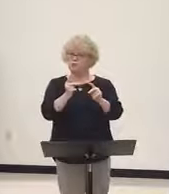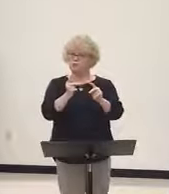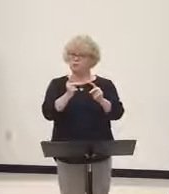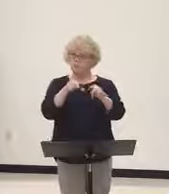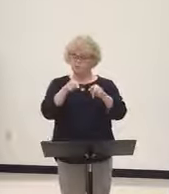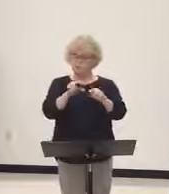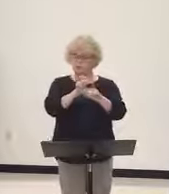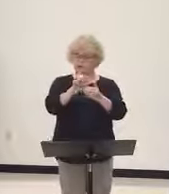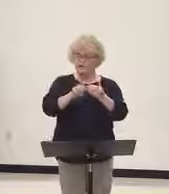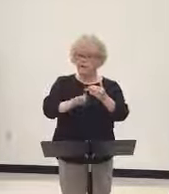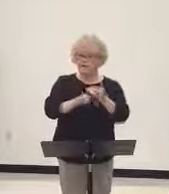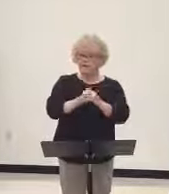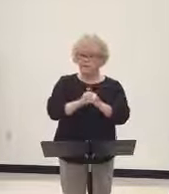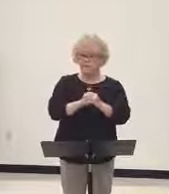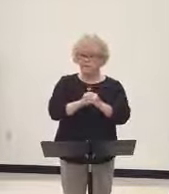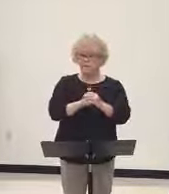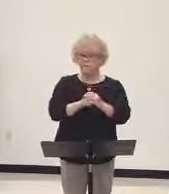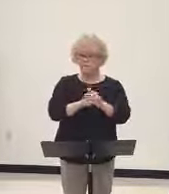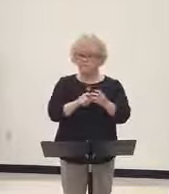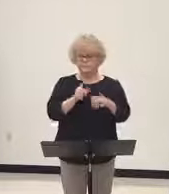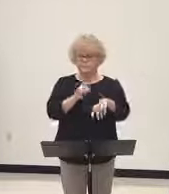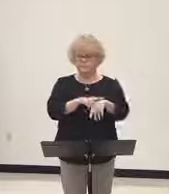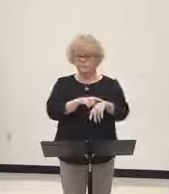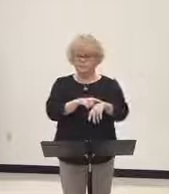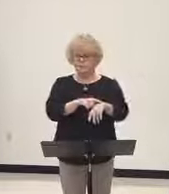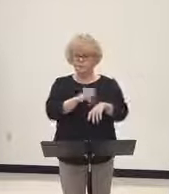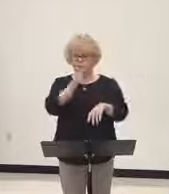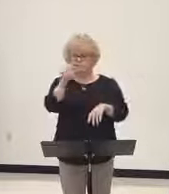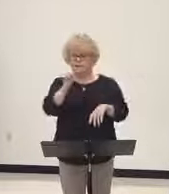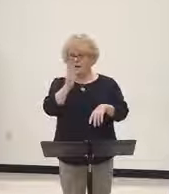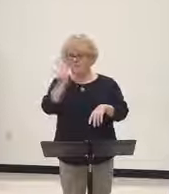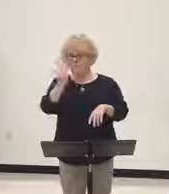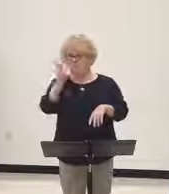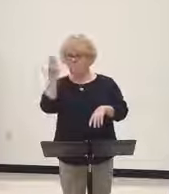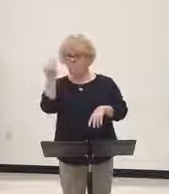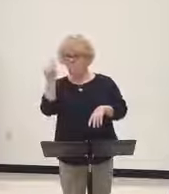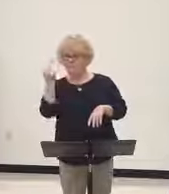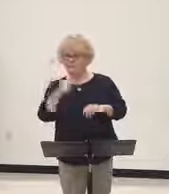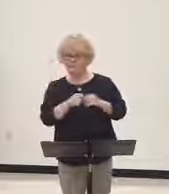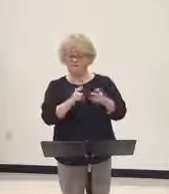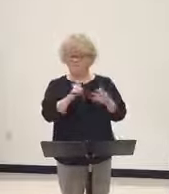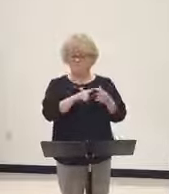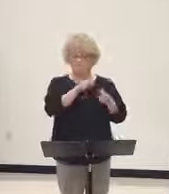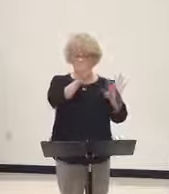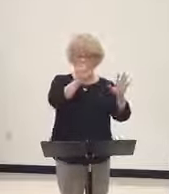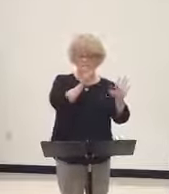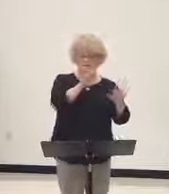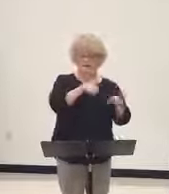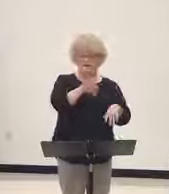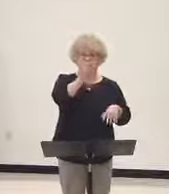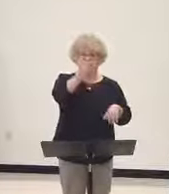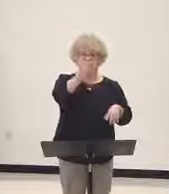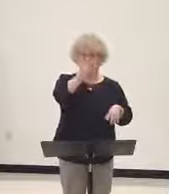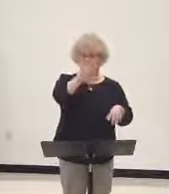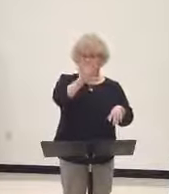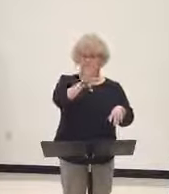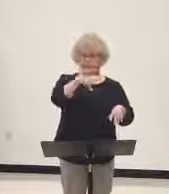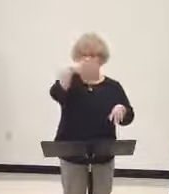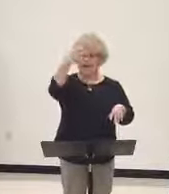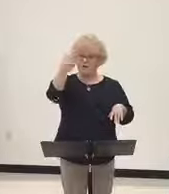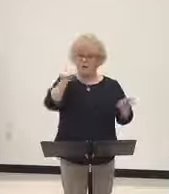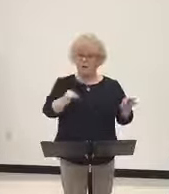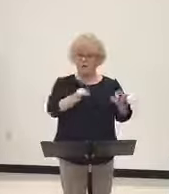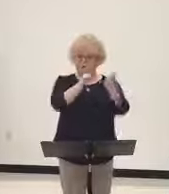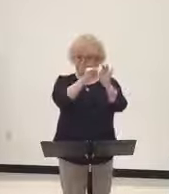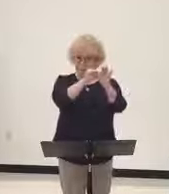course of the weekend. That is, it's Saturday at 4:15 and then Sunday at 9:45